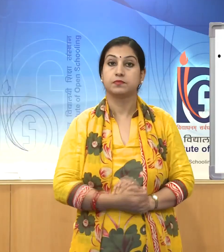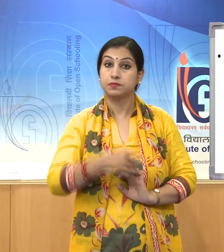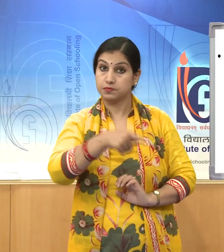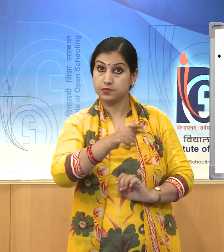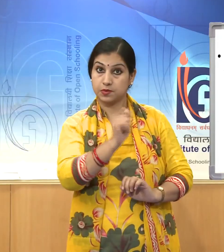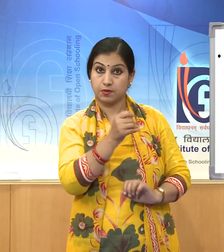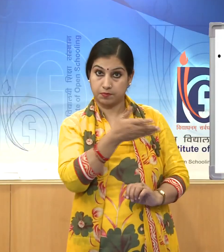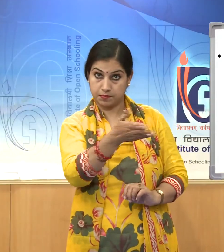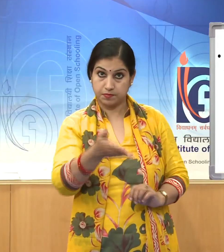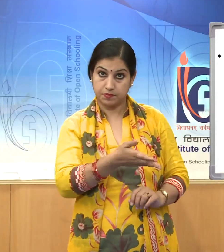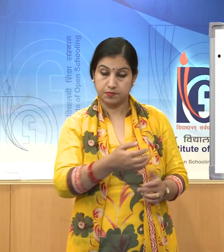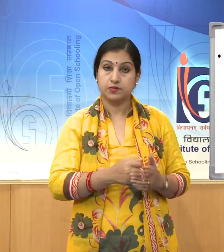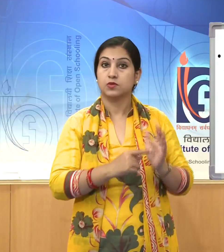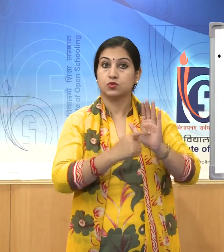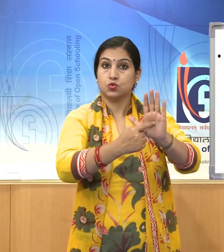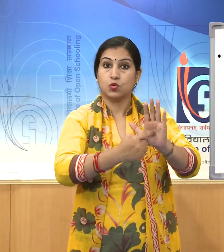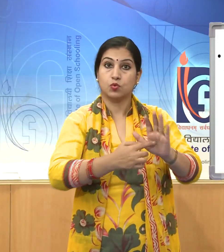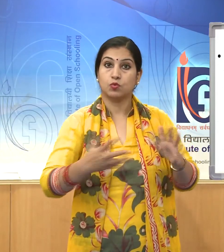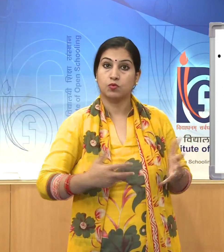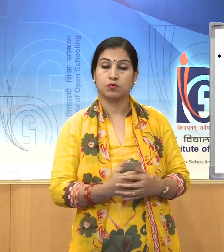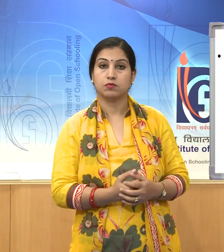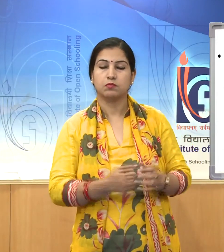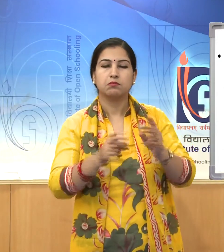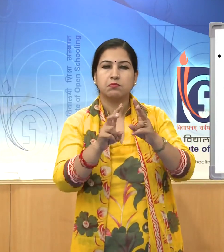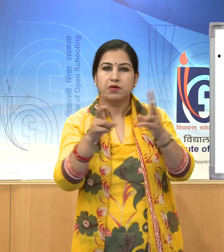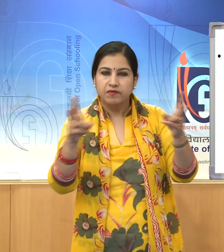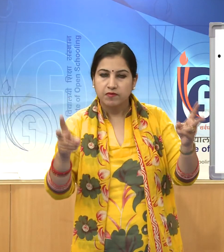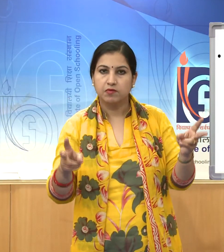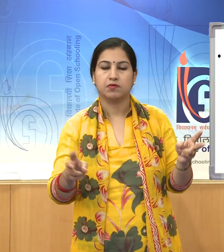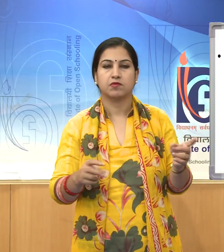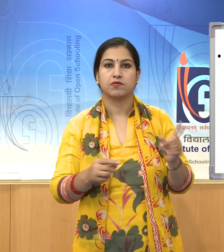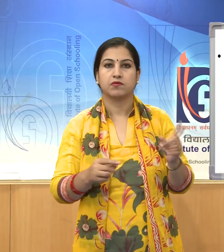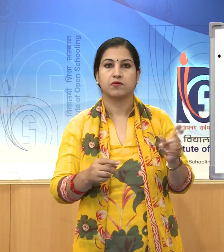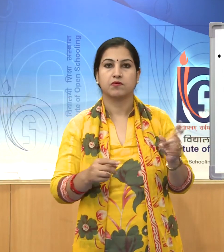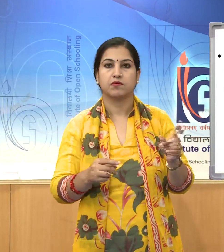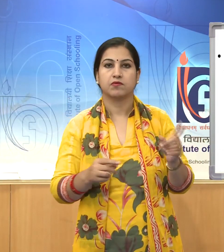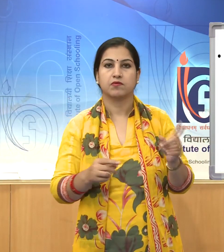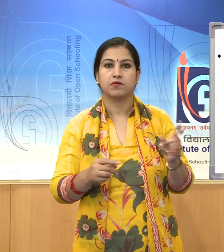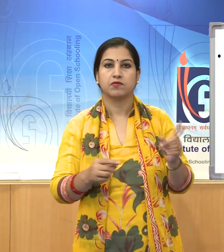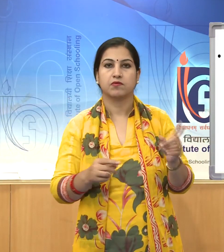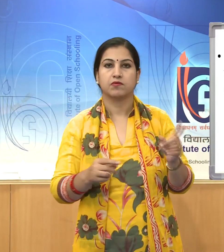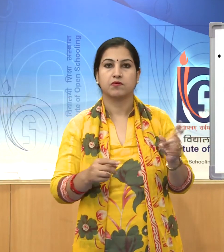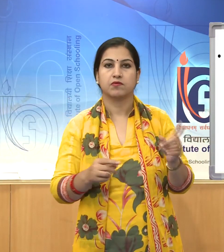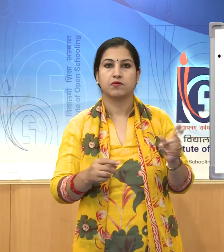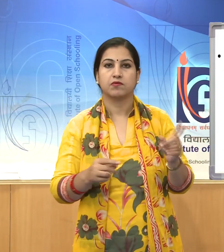Their works showed the distinction from realistic work of